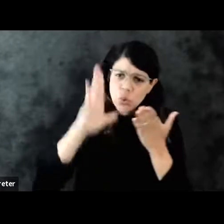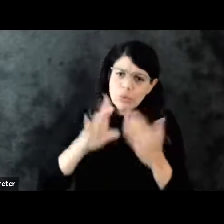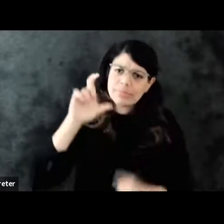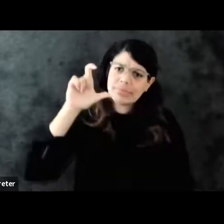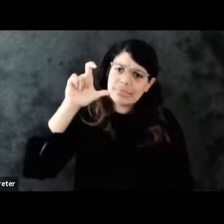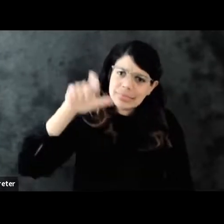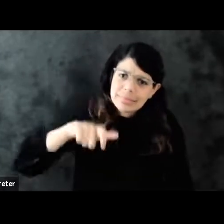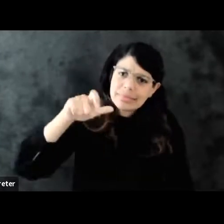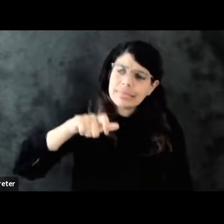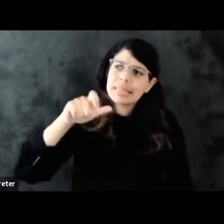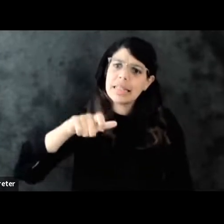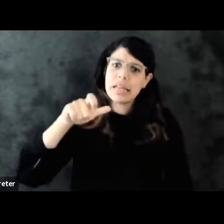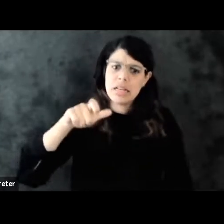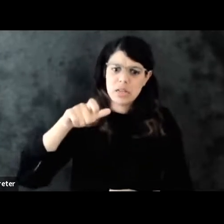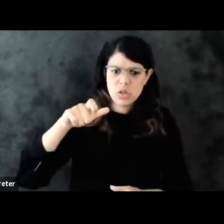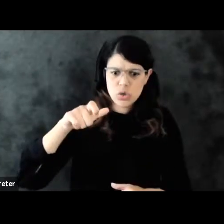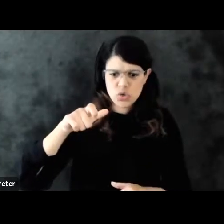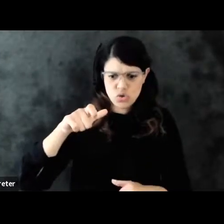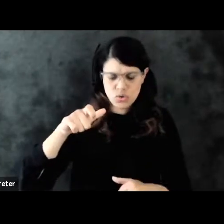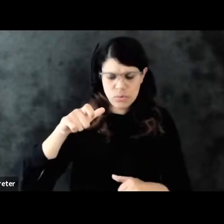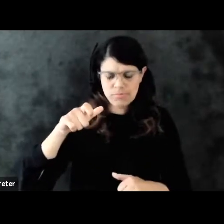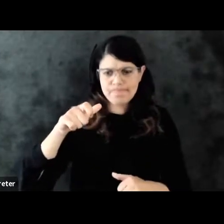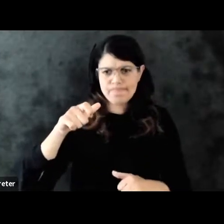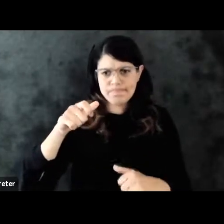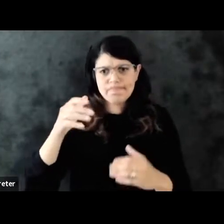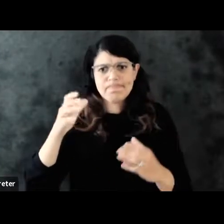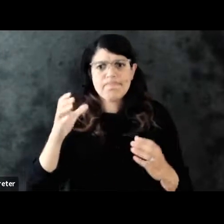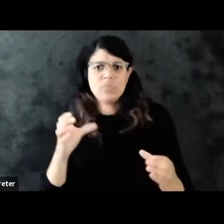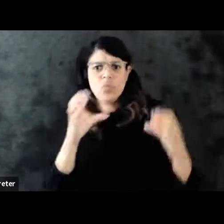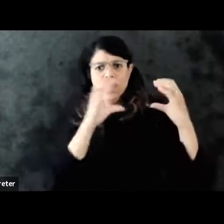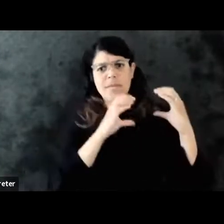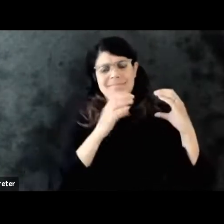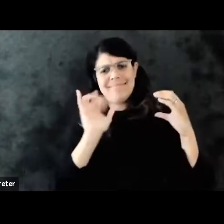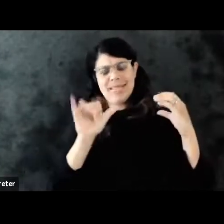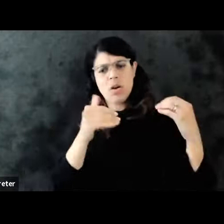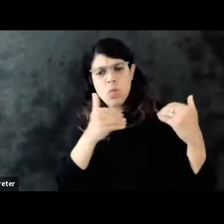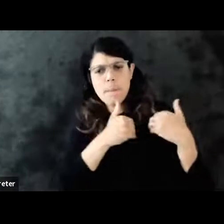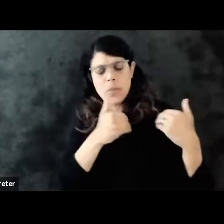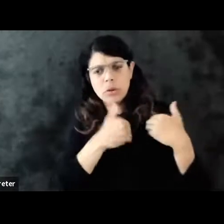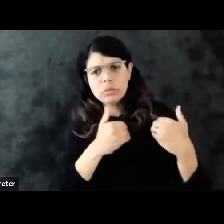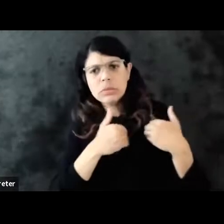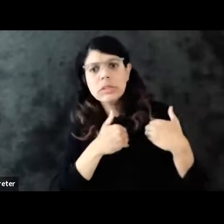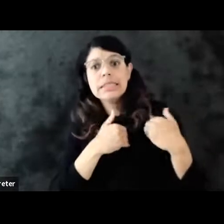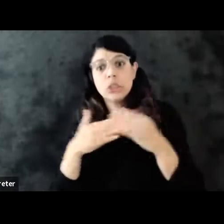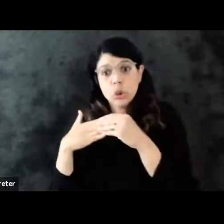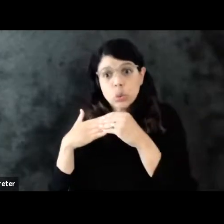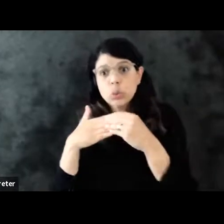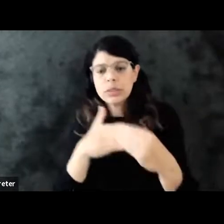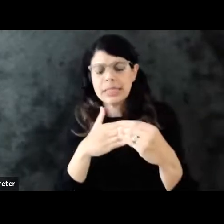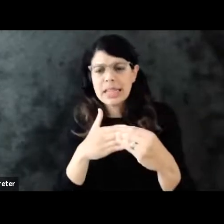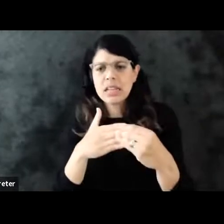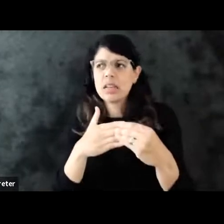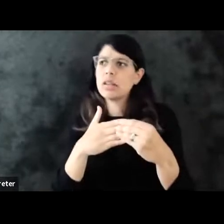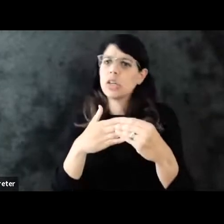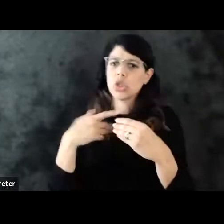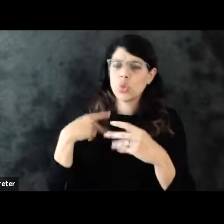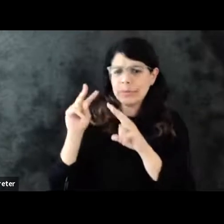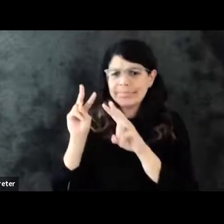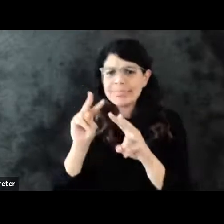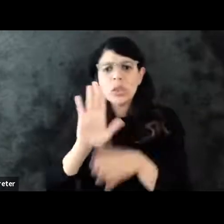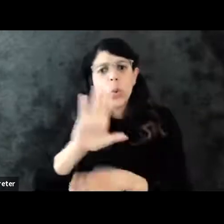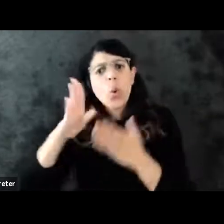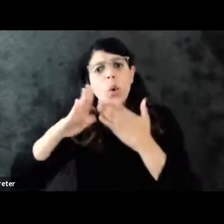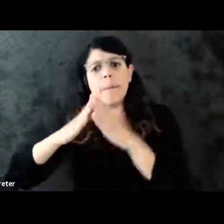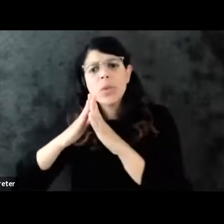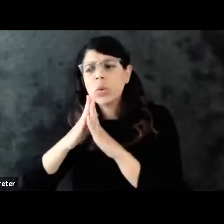out what the problems are in your community. What's going on? What can we be helpful? And if you haven't got one on